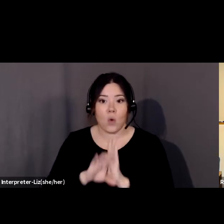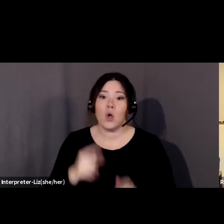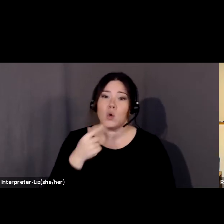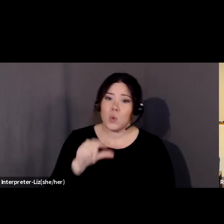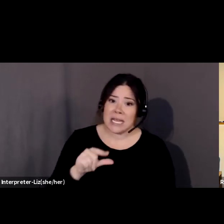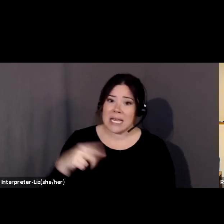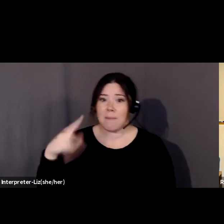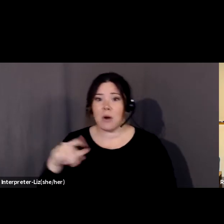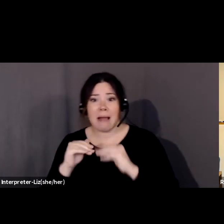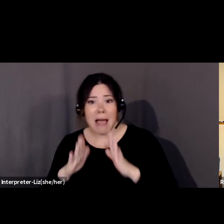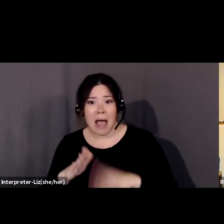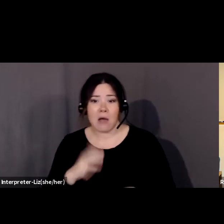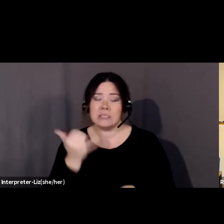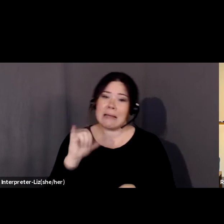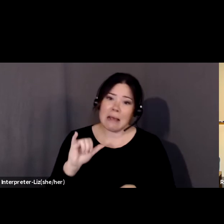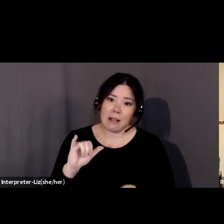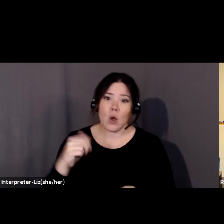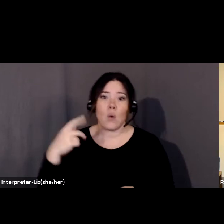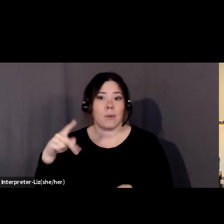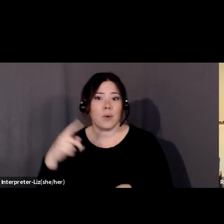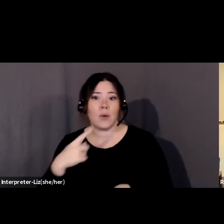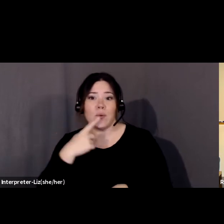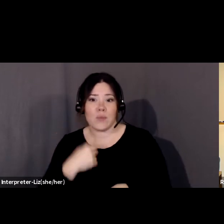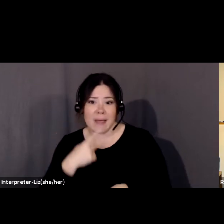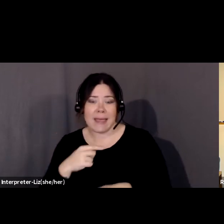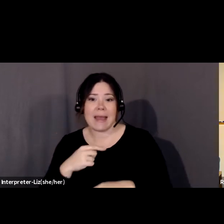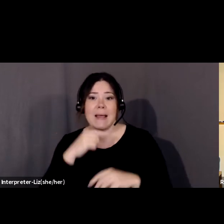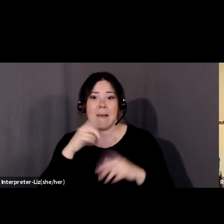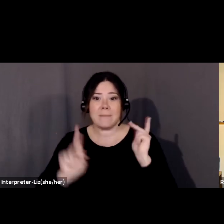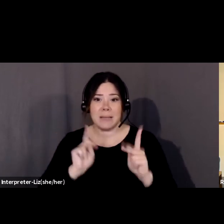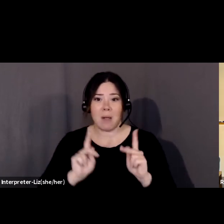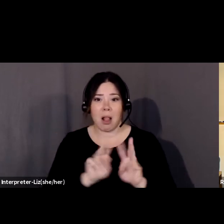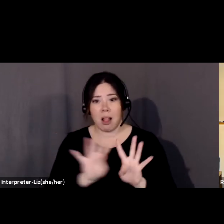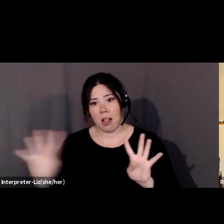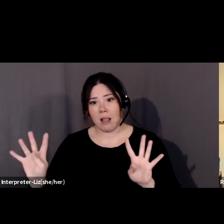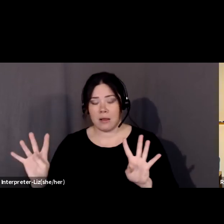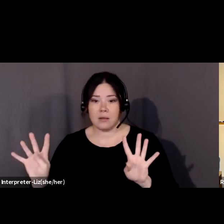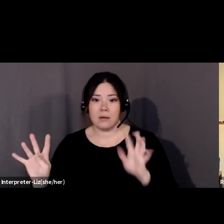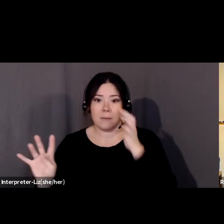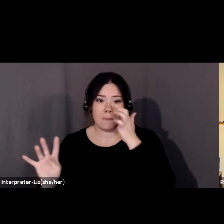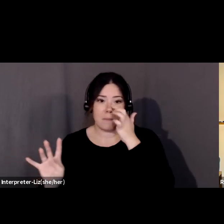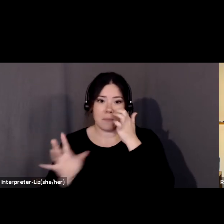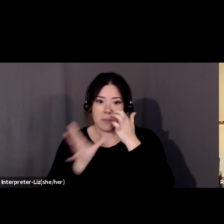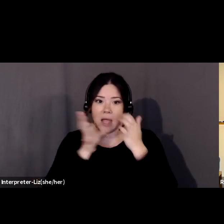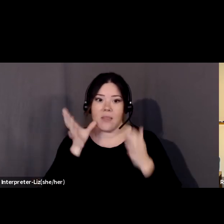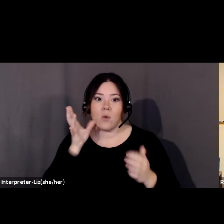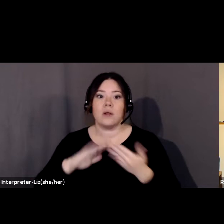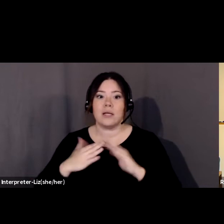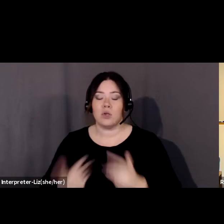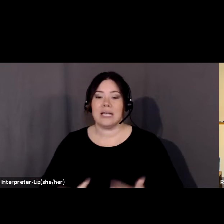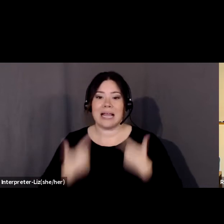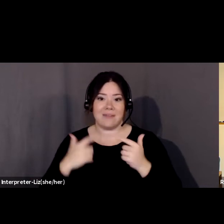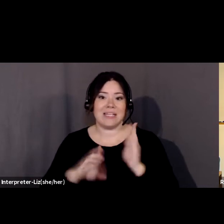yellow and purple and red stick people between the houses, and the Rural Community Living Development text